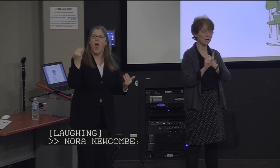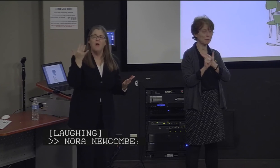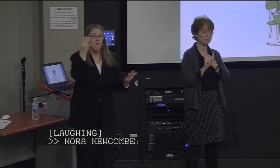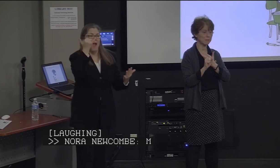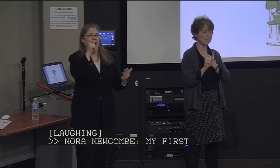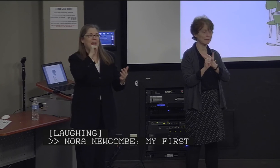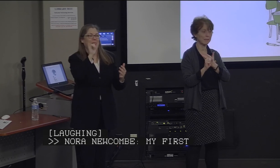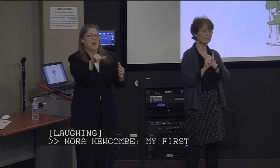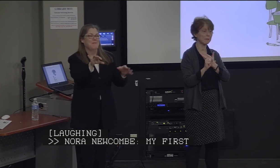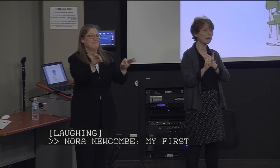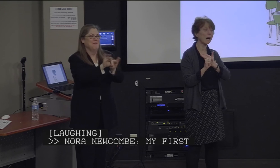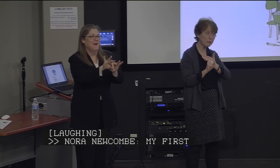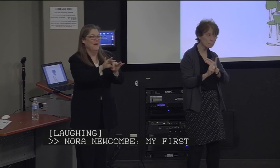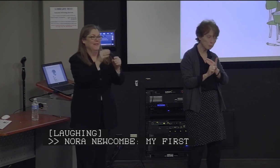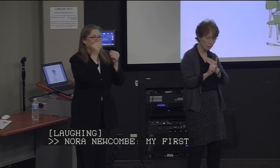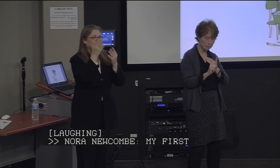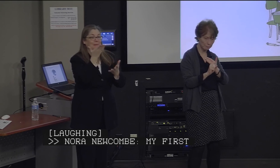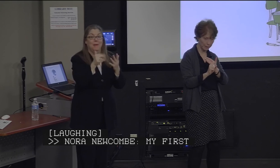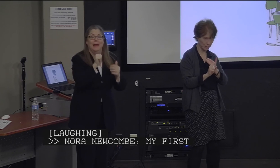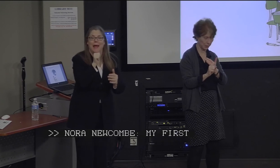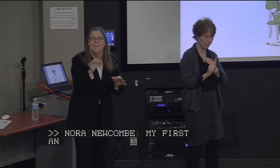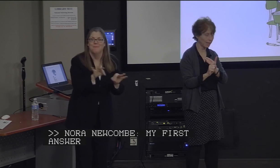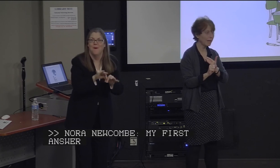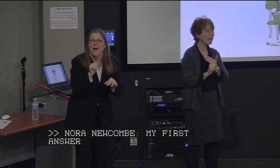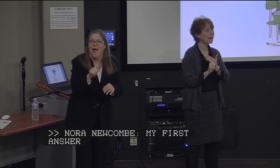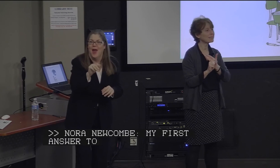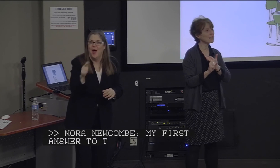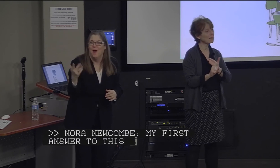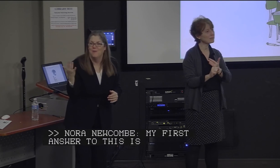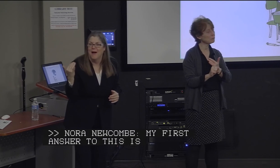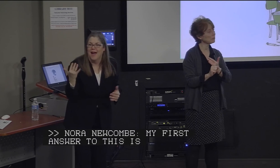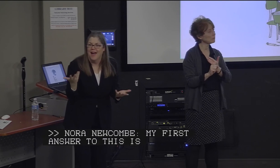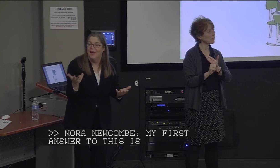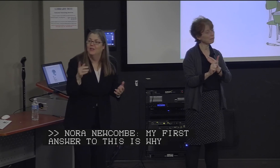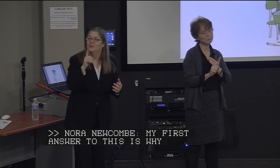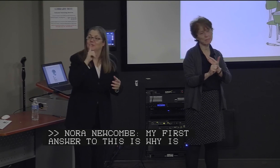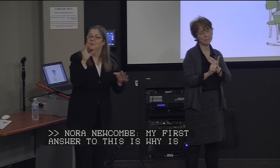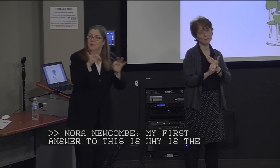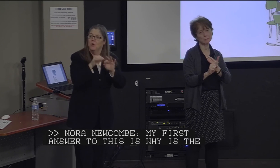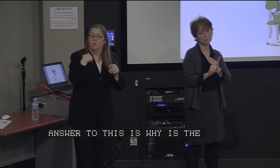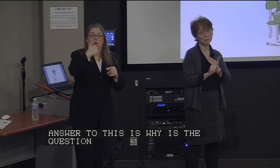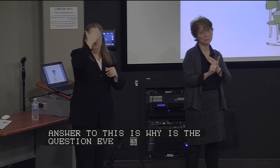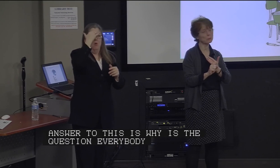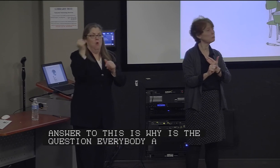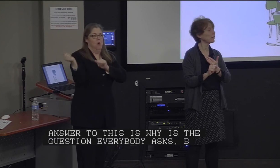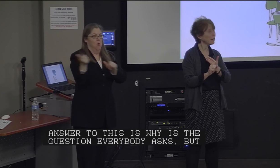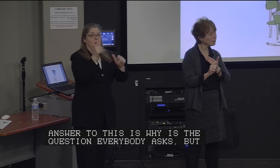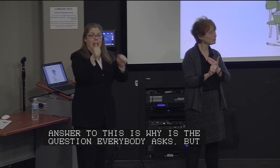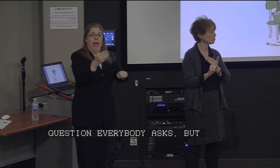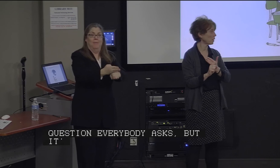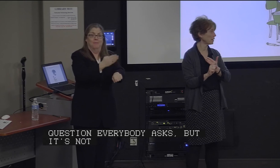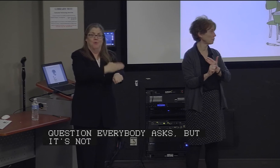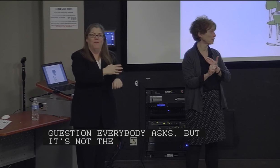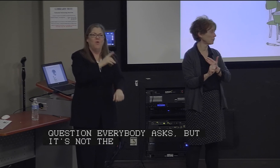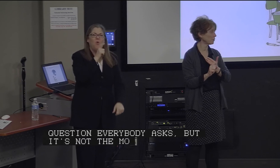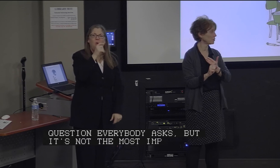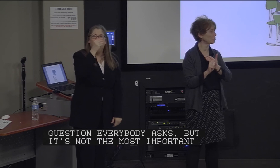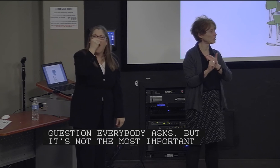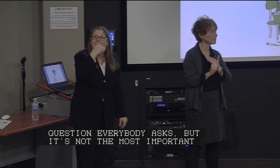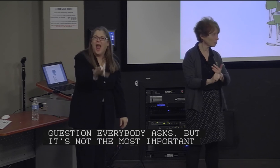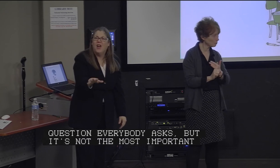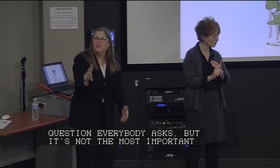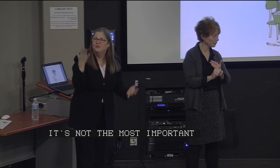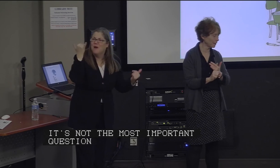is probably even a very unimportant question. As long as we know that everybody can improve, who cares why they were different